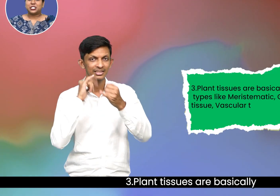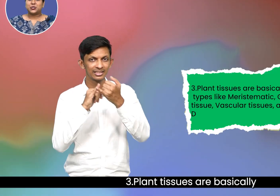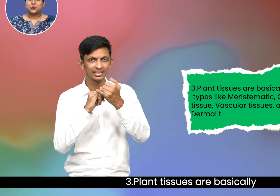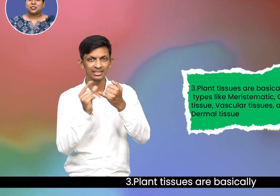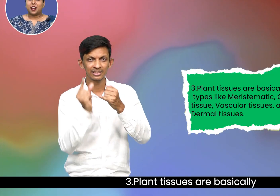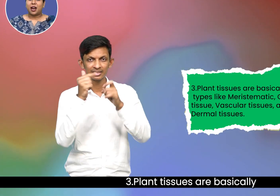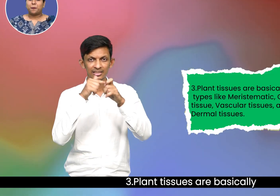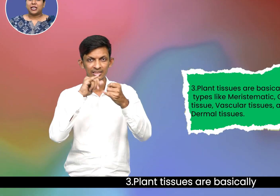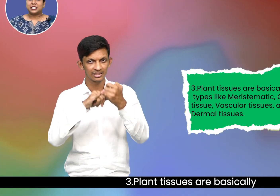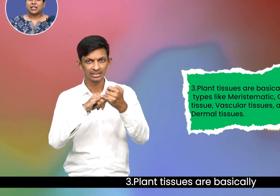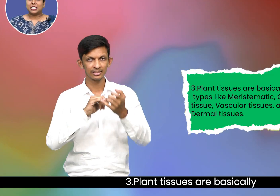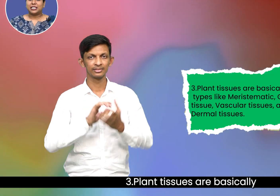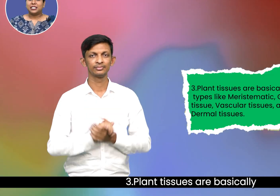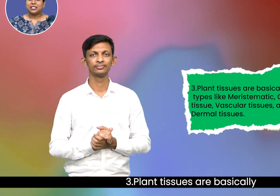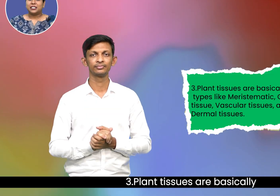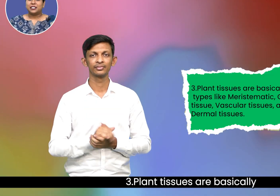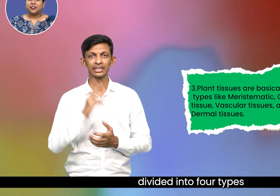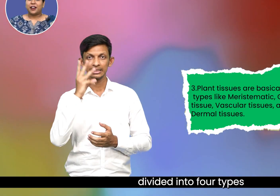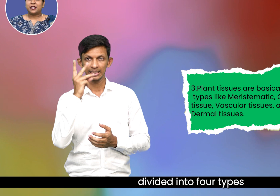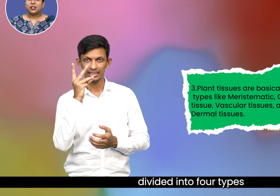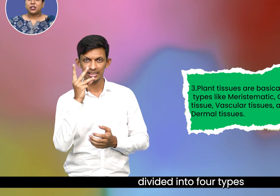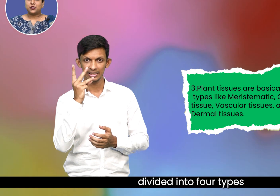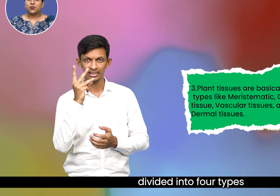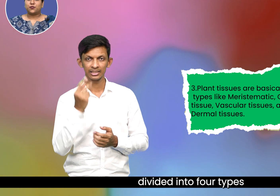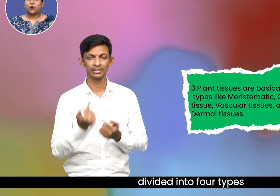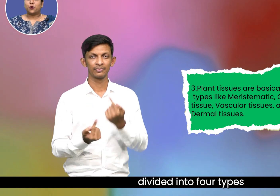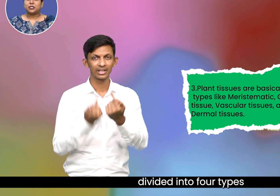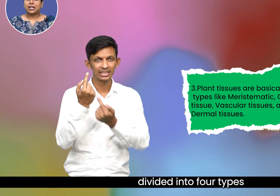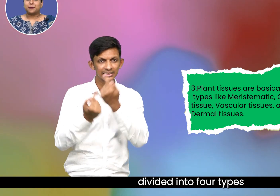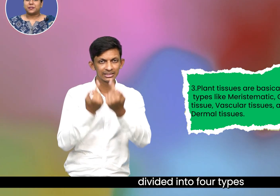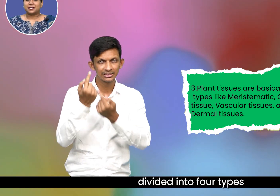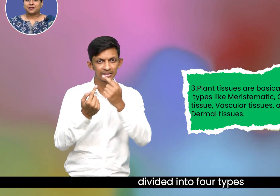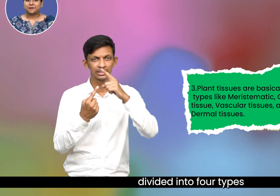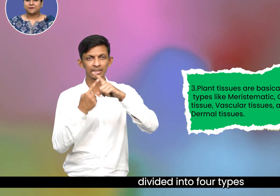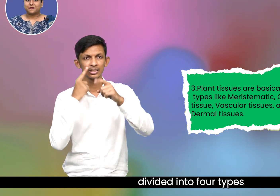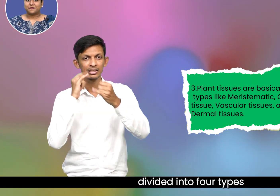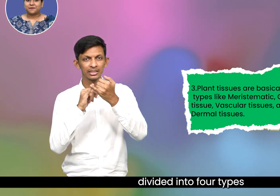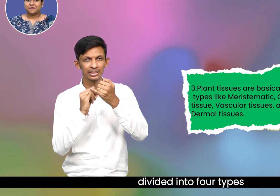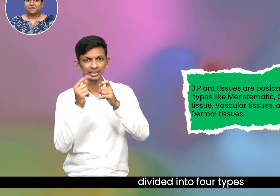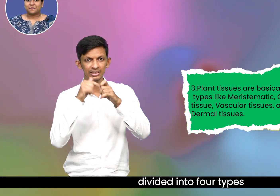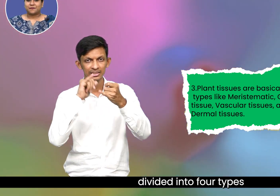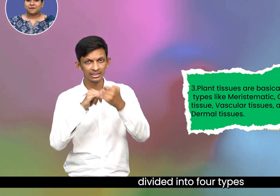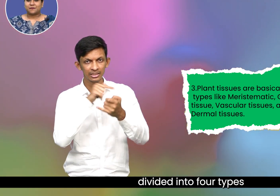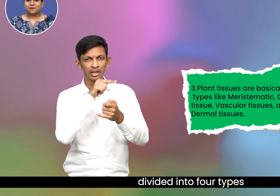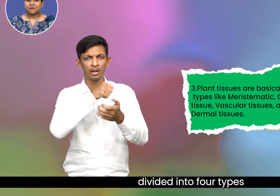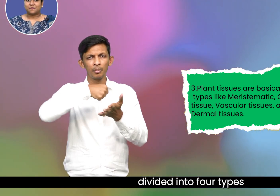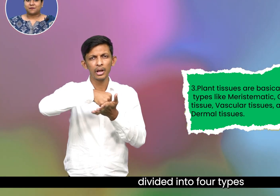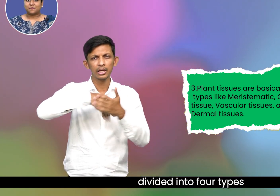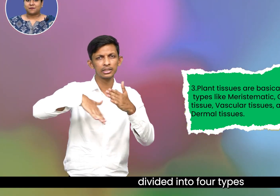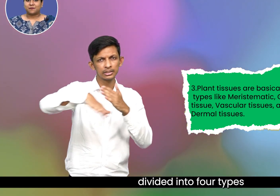Plant tissues are basically divided into 4 types.